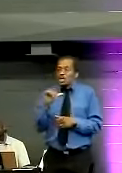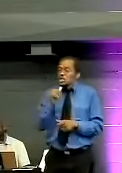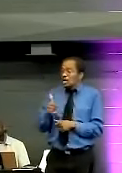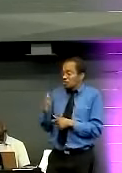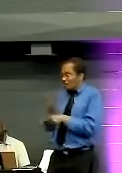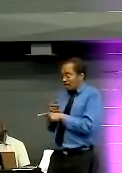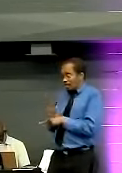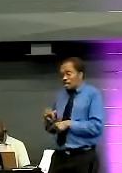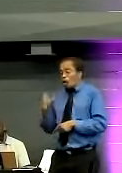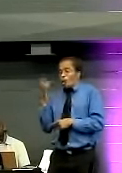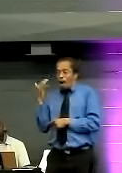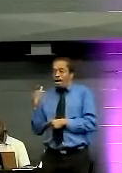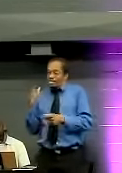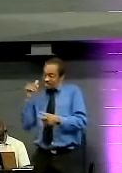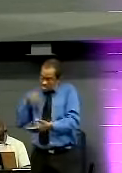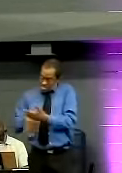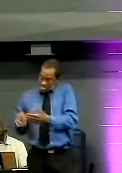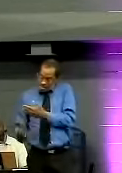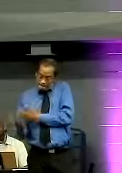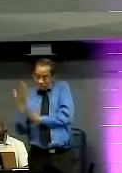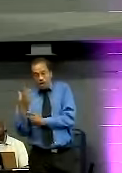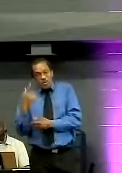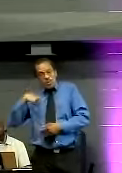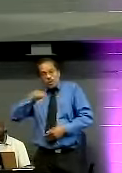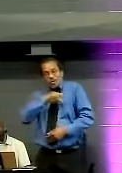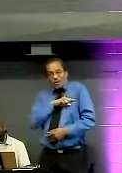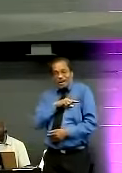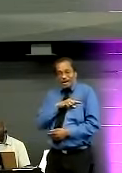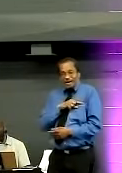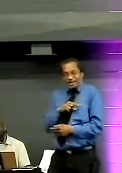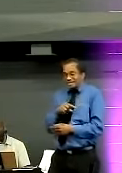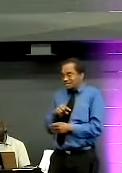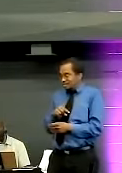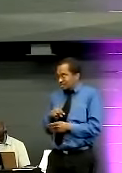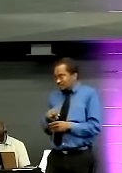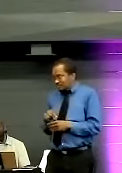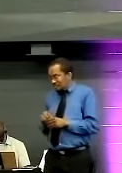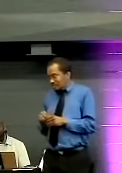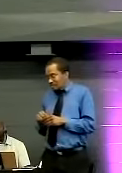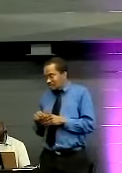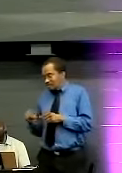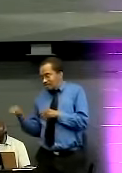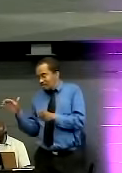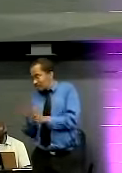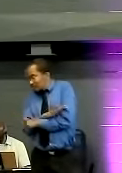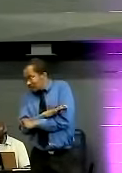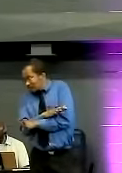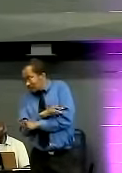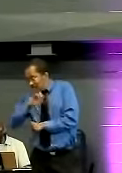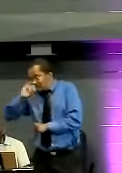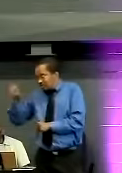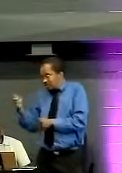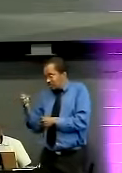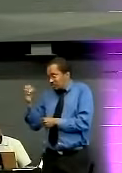it's only 9 o'clock in the morning. We are just fulfilling Joel's prophecy. Okay, hold on. Let me tell you,